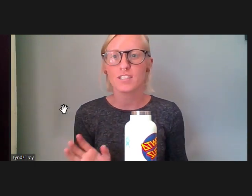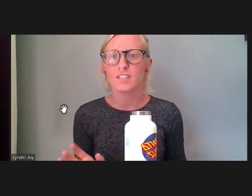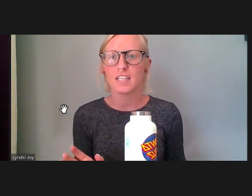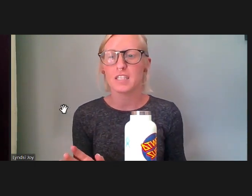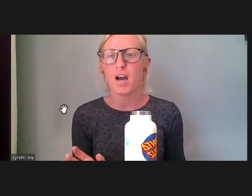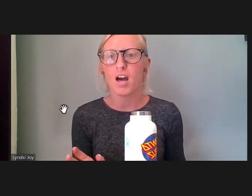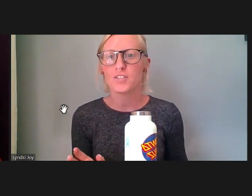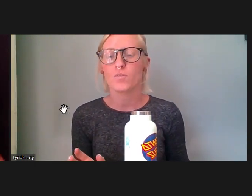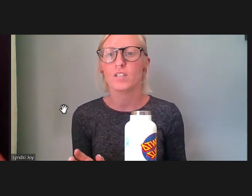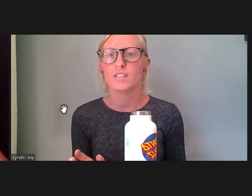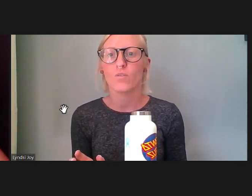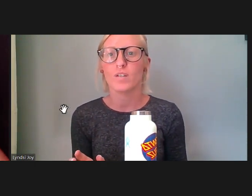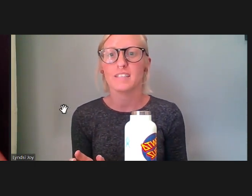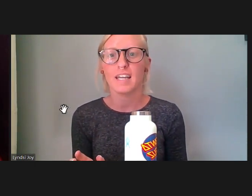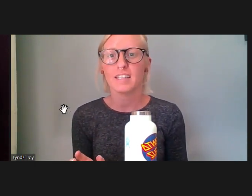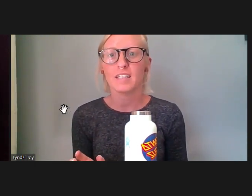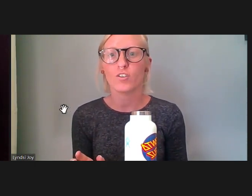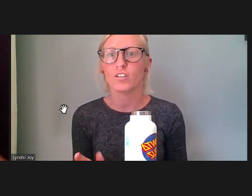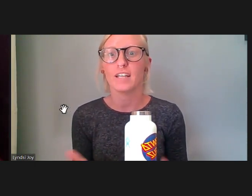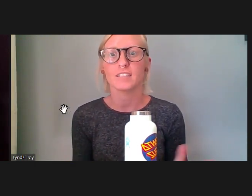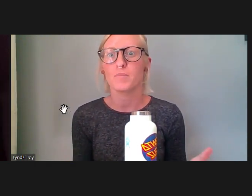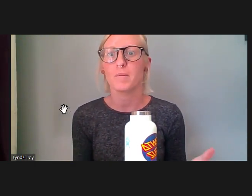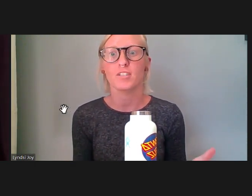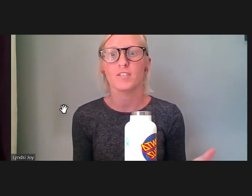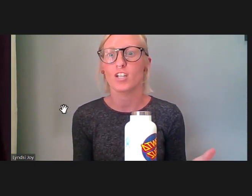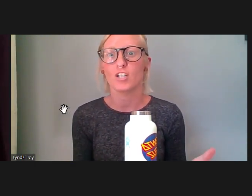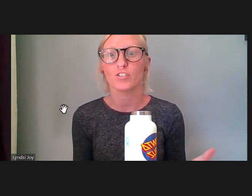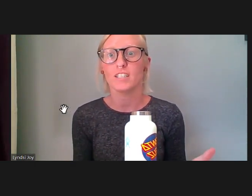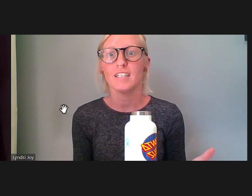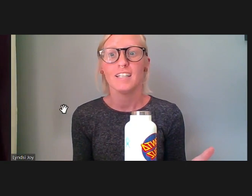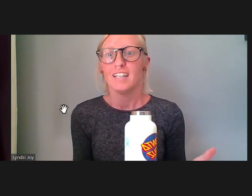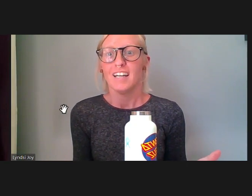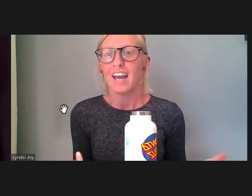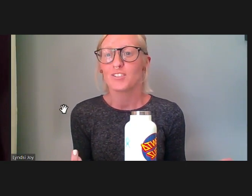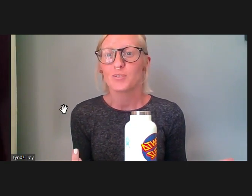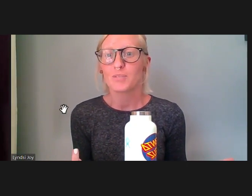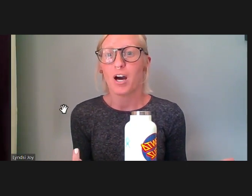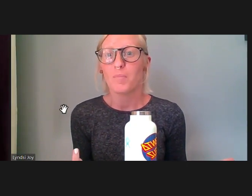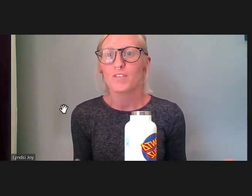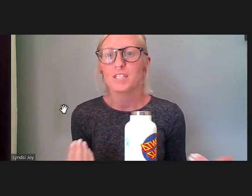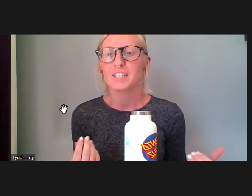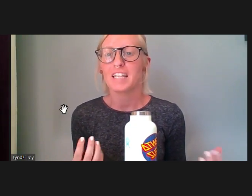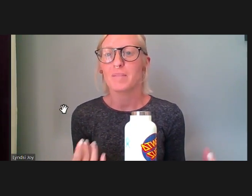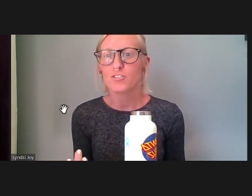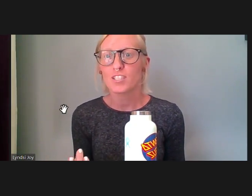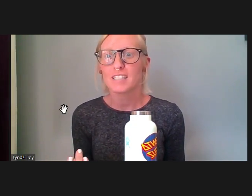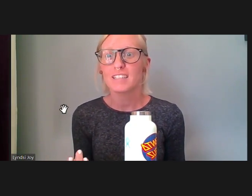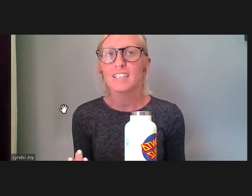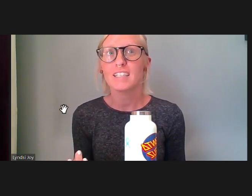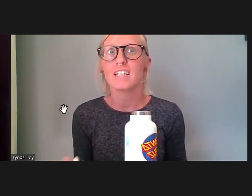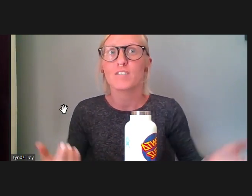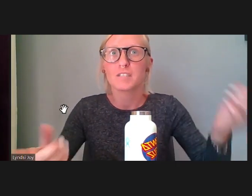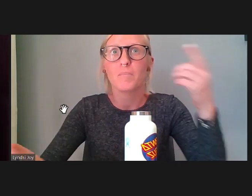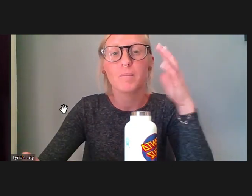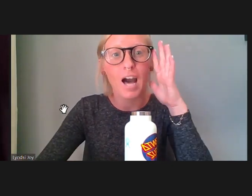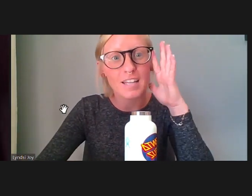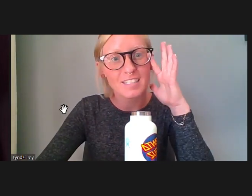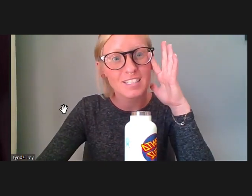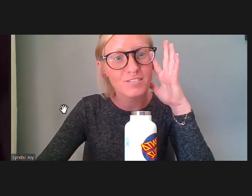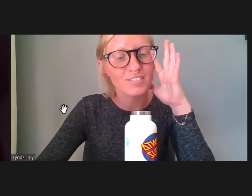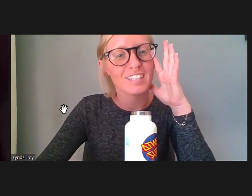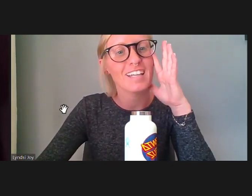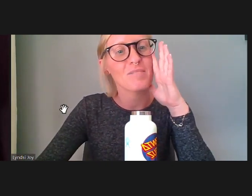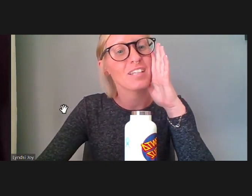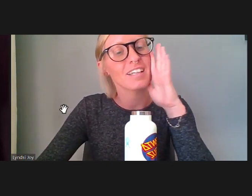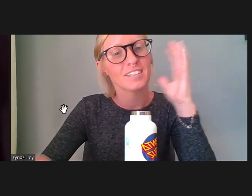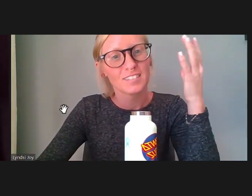I've noticed on the daily moss, when it's always negative or like something about a different country, I don't do as well. But if it's something that I'm interested in and if it's something